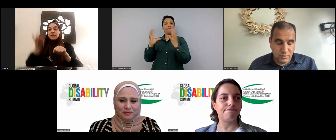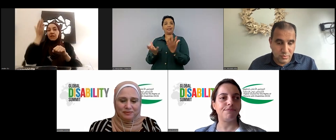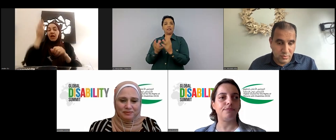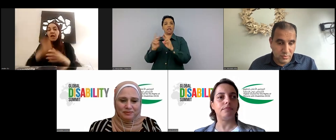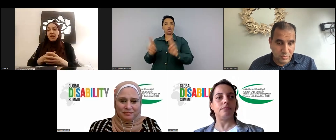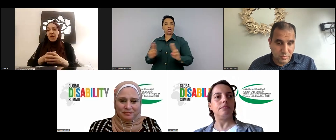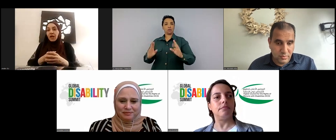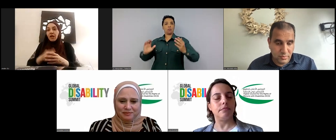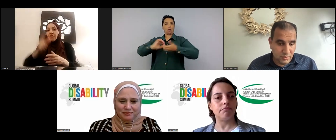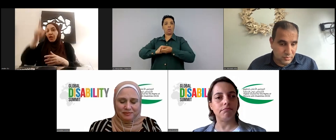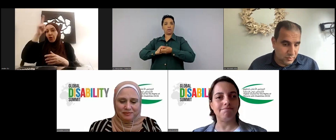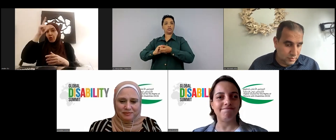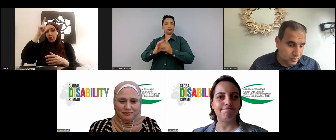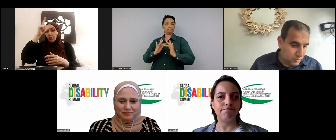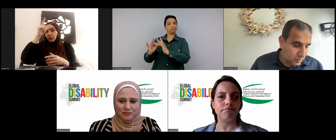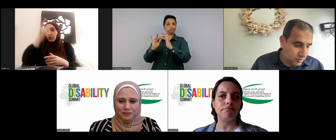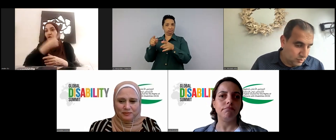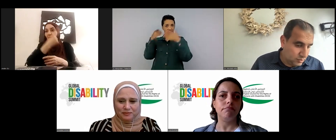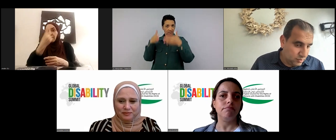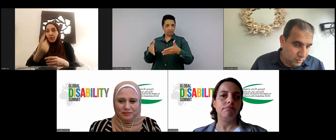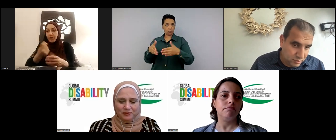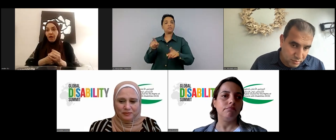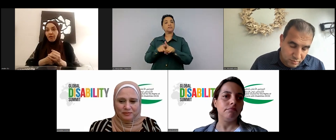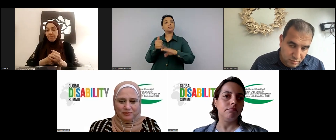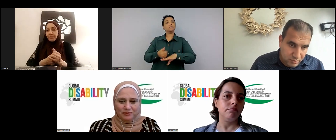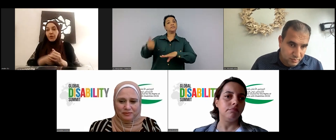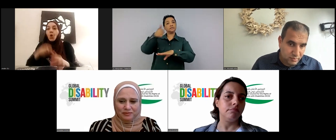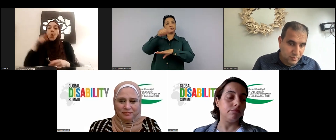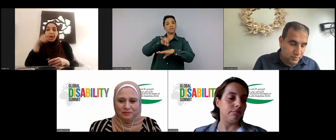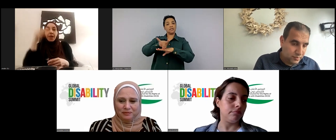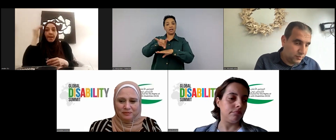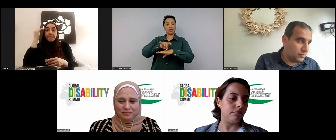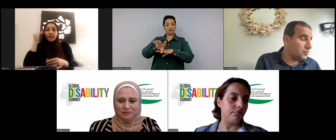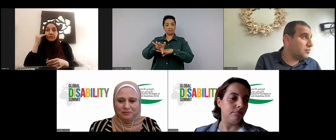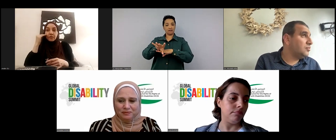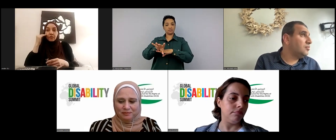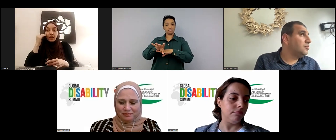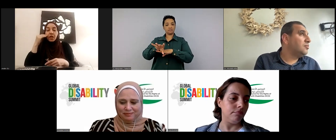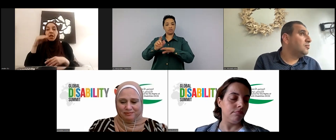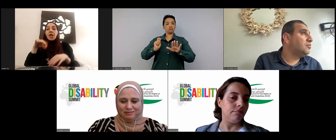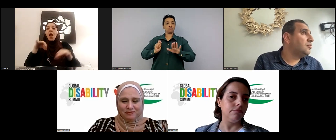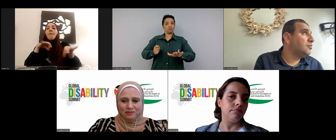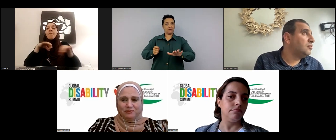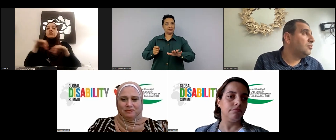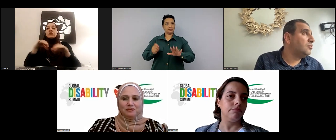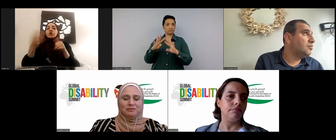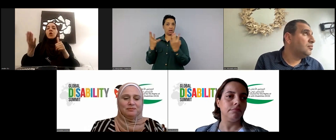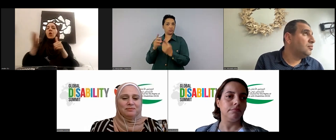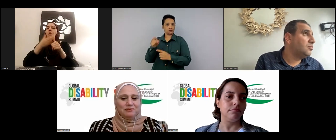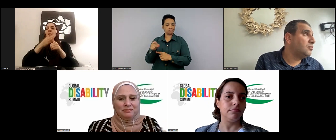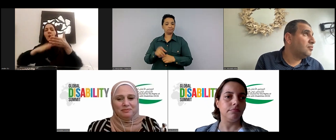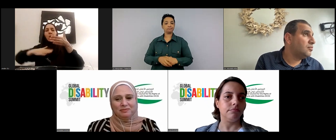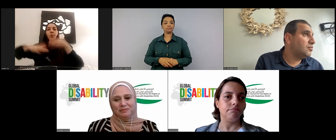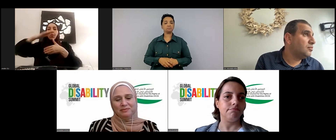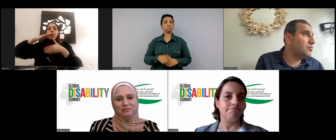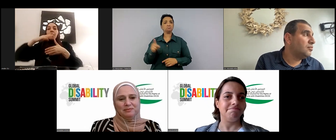also she's a senior advisor for His Royal Highness the President of the Council. She has a short but